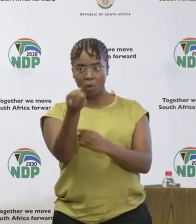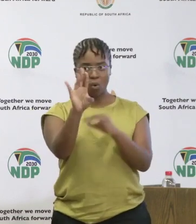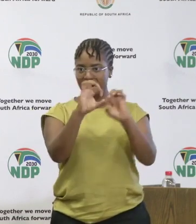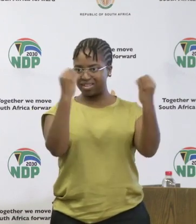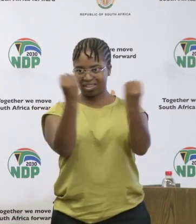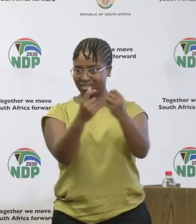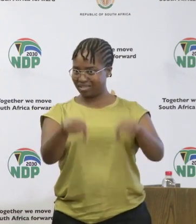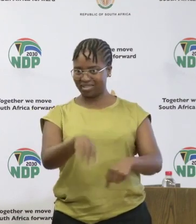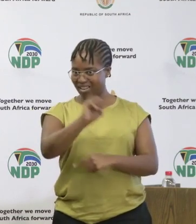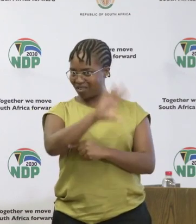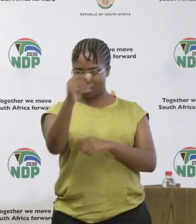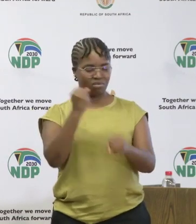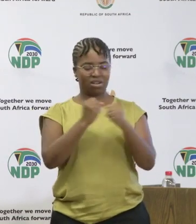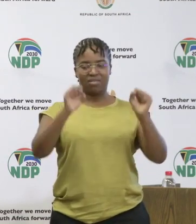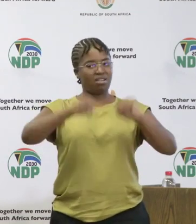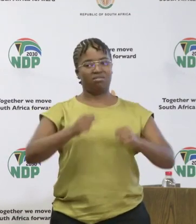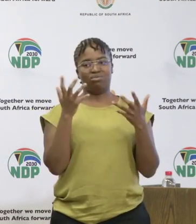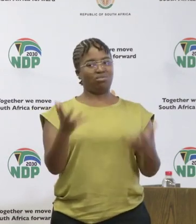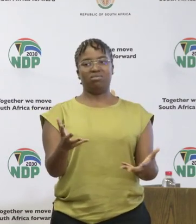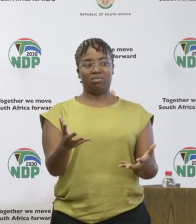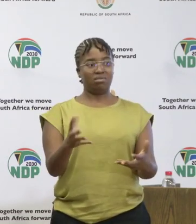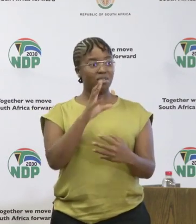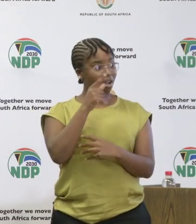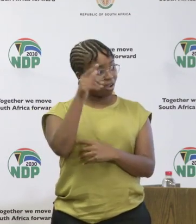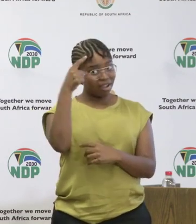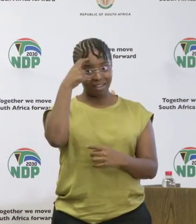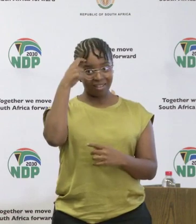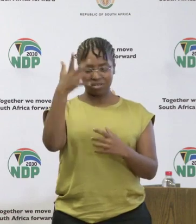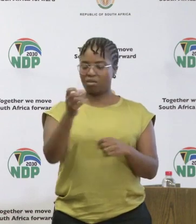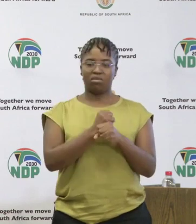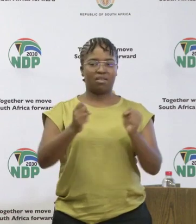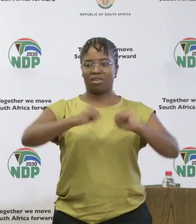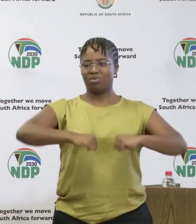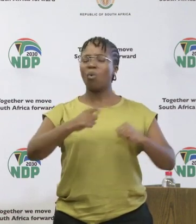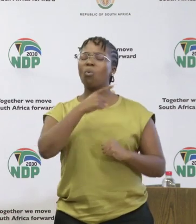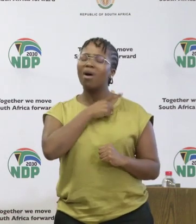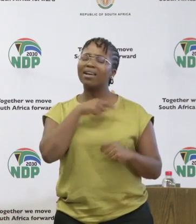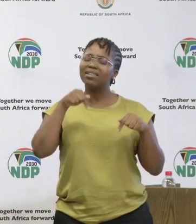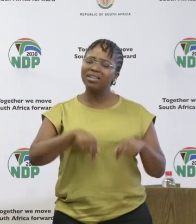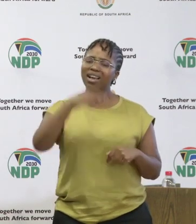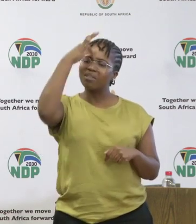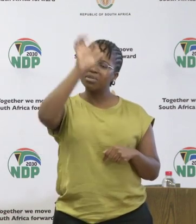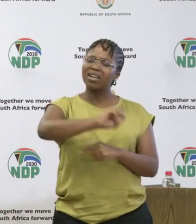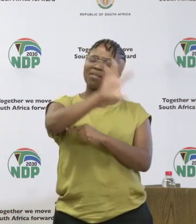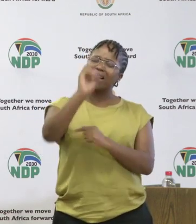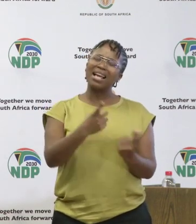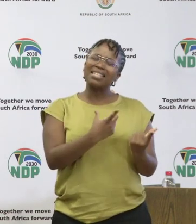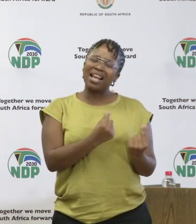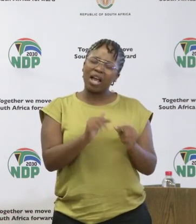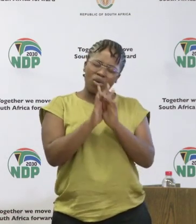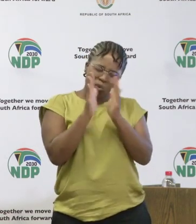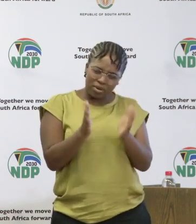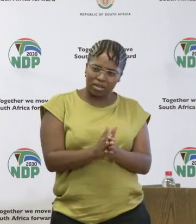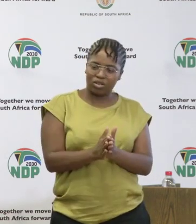Organizations in this country will not agree with such a write-up, because we are doing everything we can